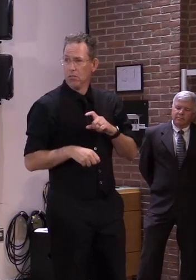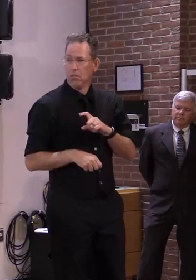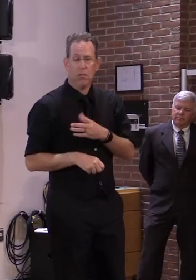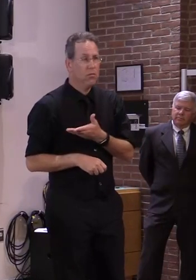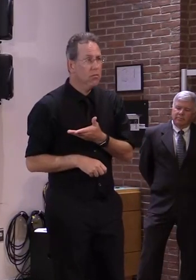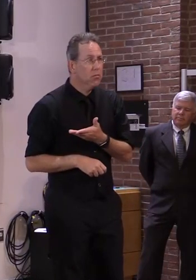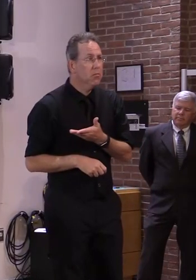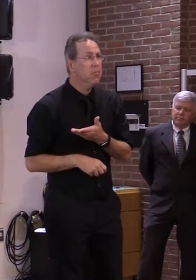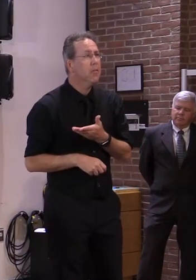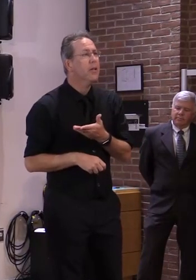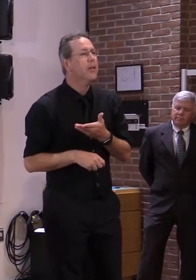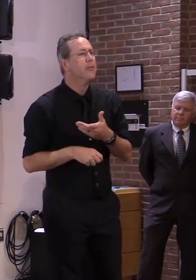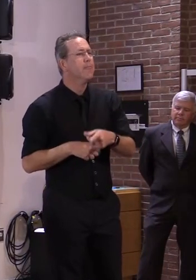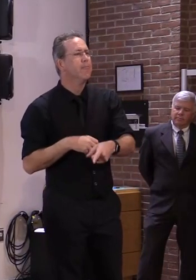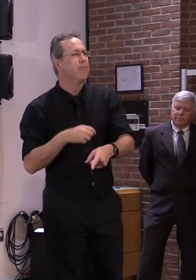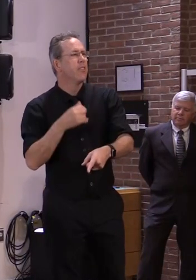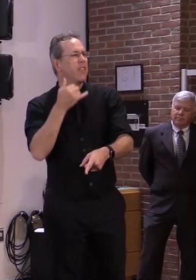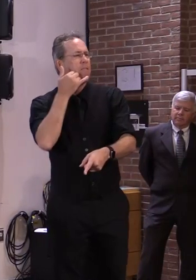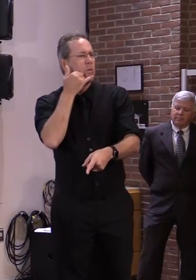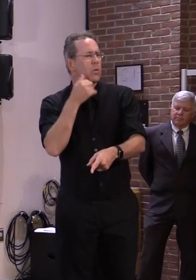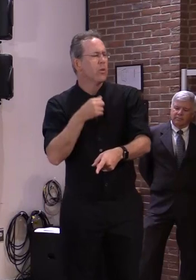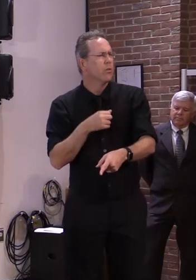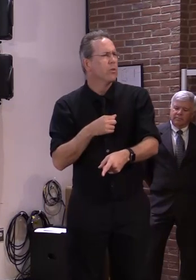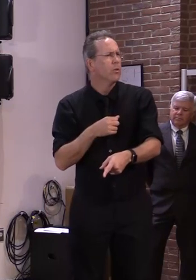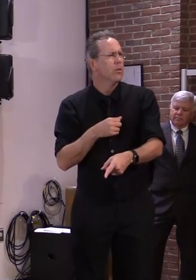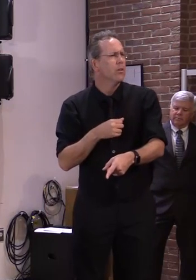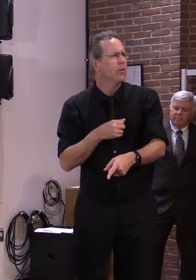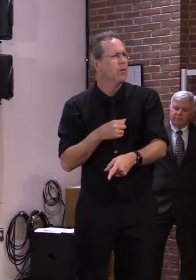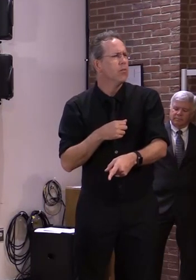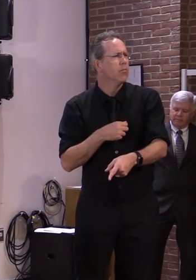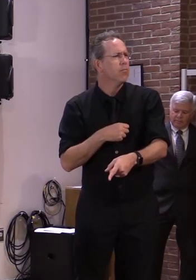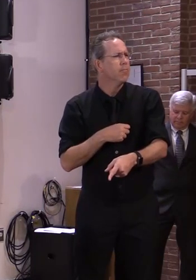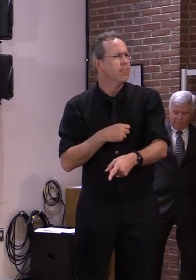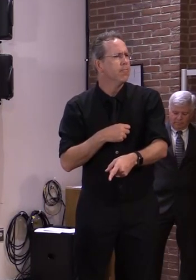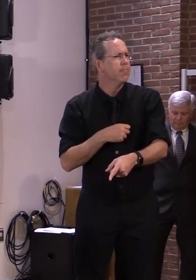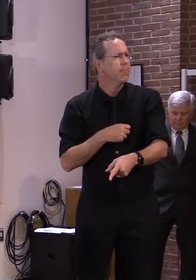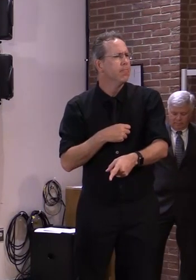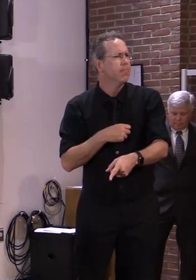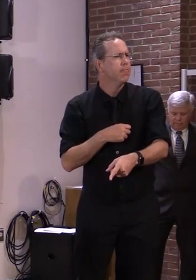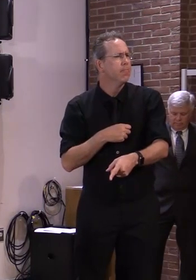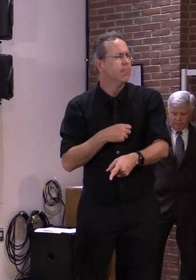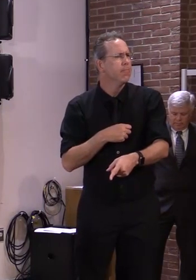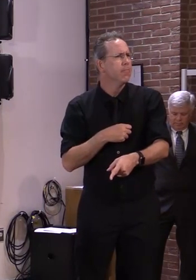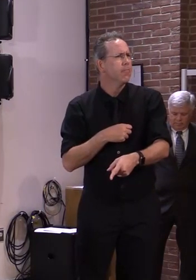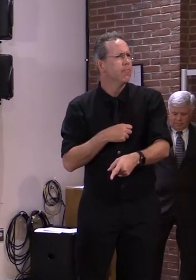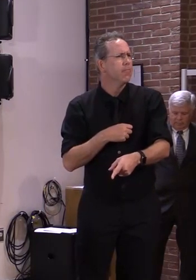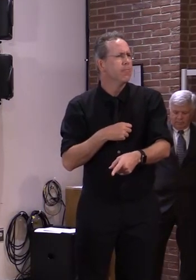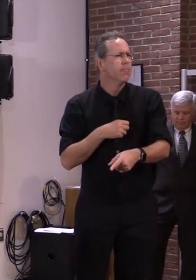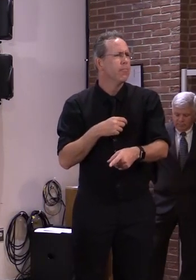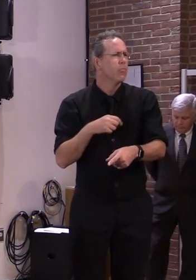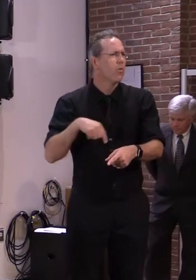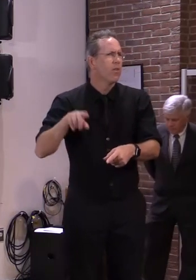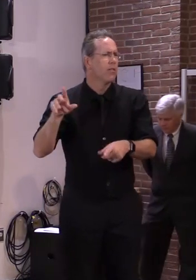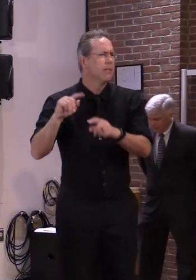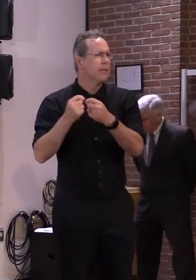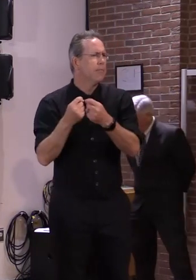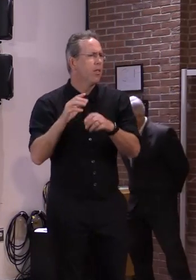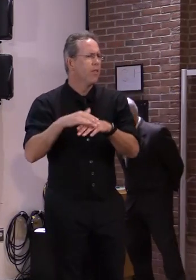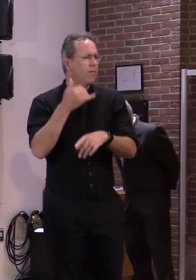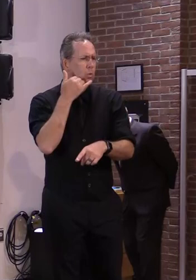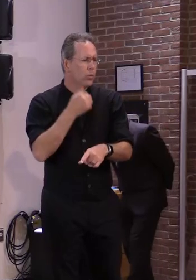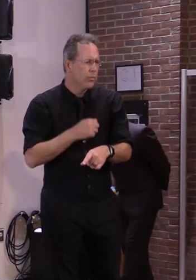Yeah, Governor, I think appreciate that and appreciate the question. I think, as we've said before, it's kind of